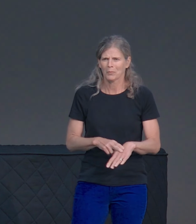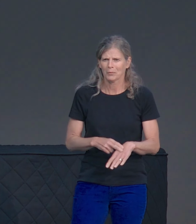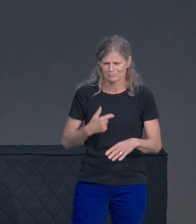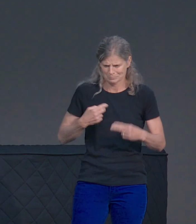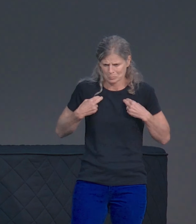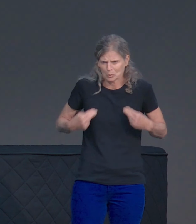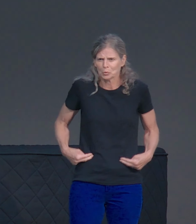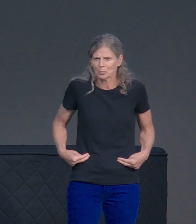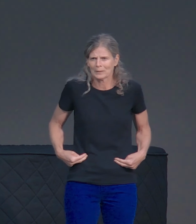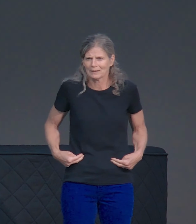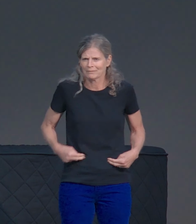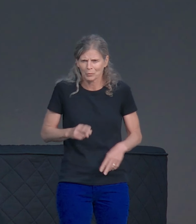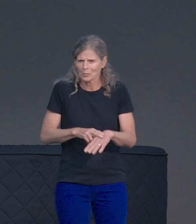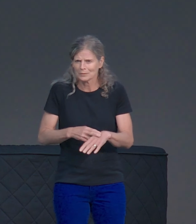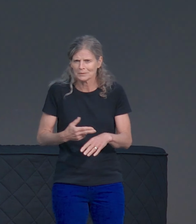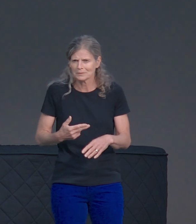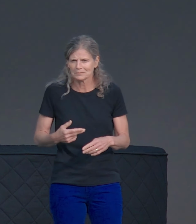human.